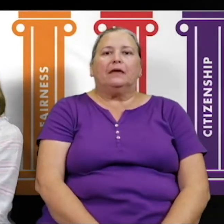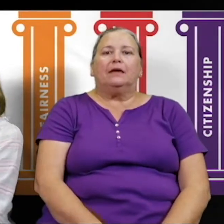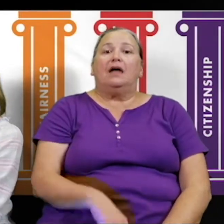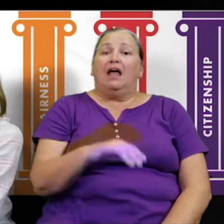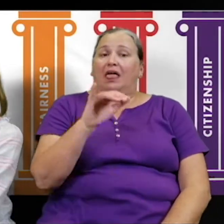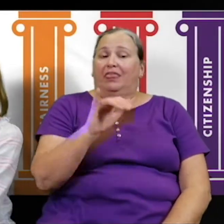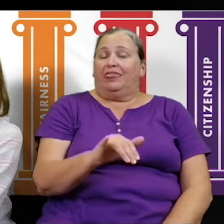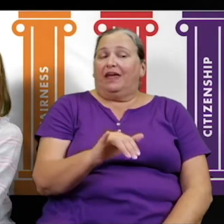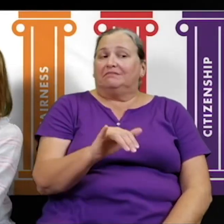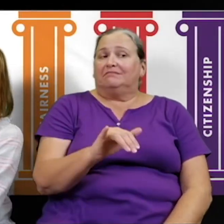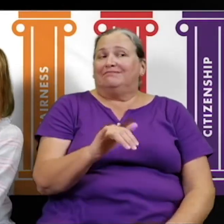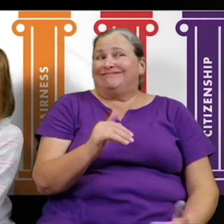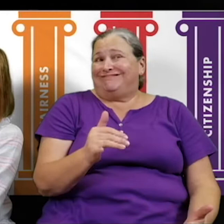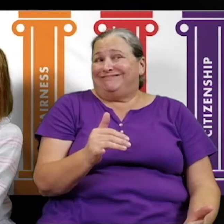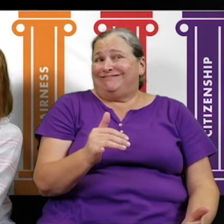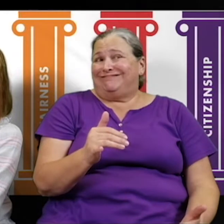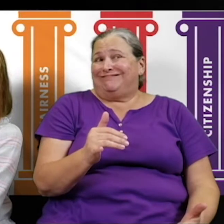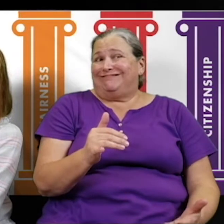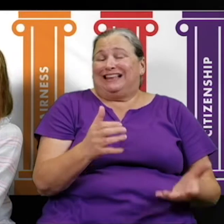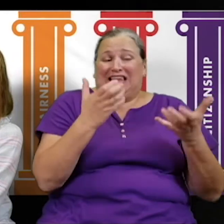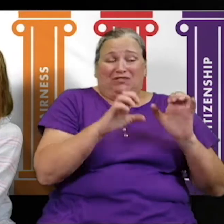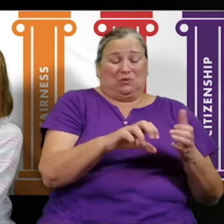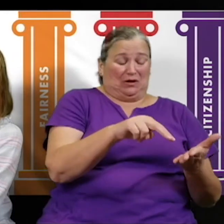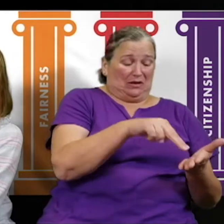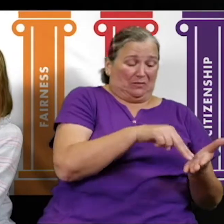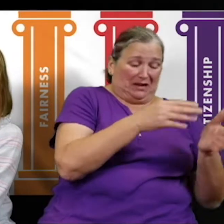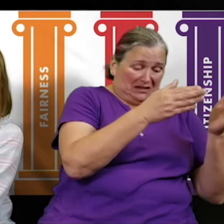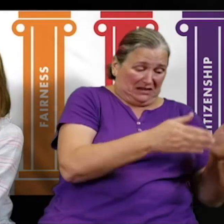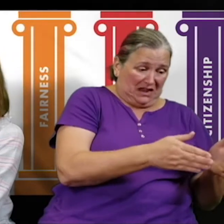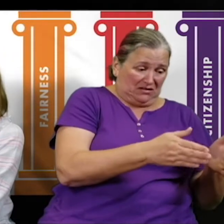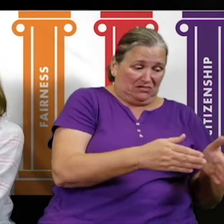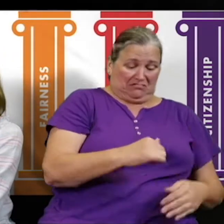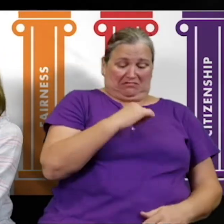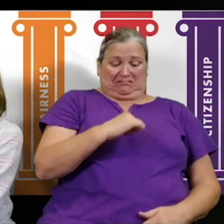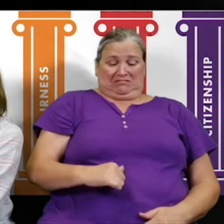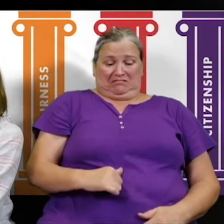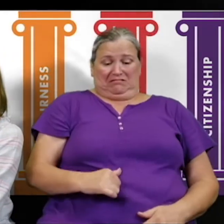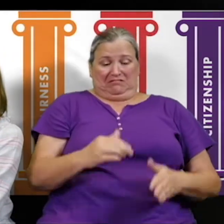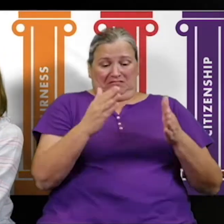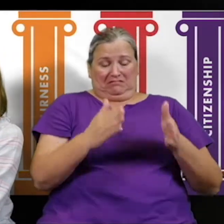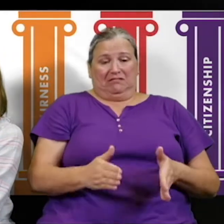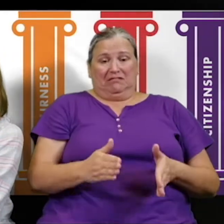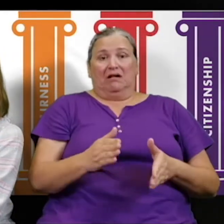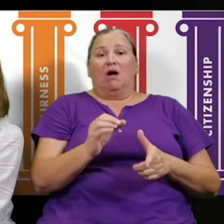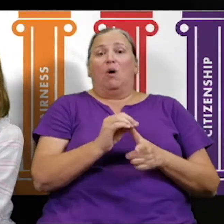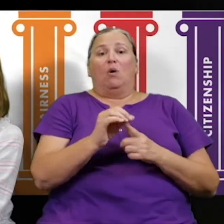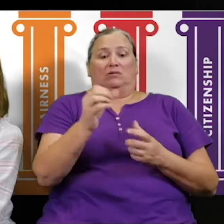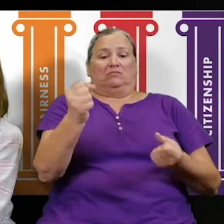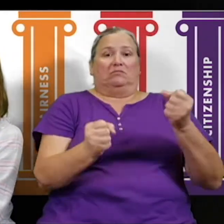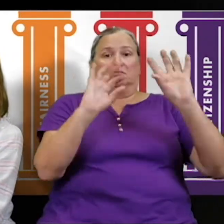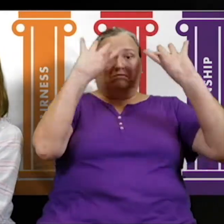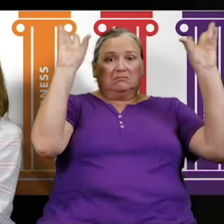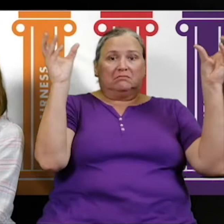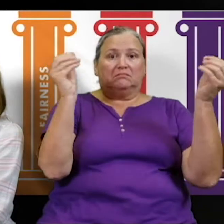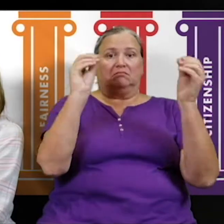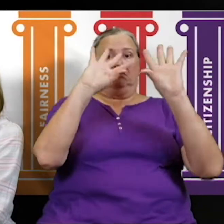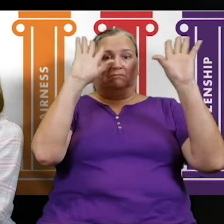That is, when she didn't want to be a dancer, or a surgeon, or an ambulance driver, or